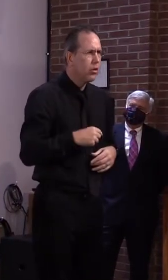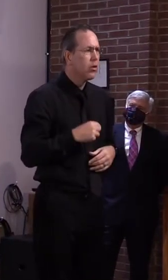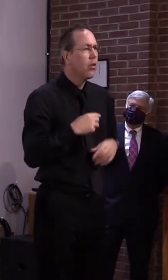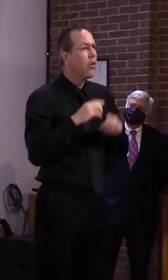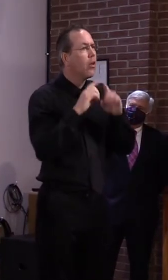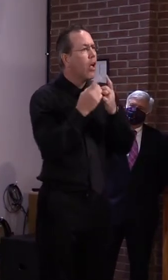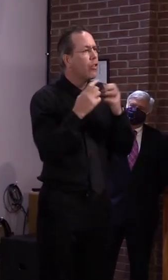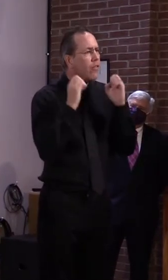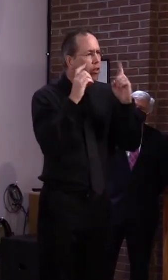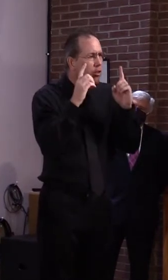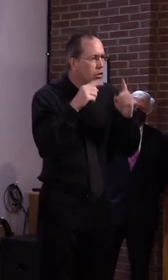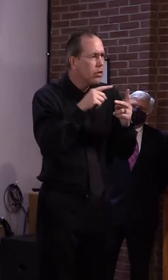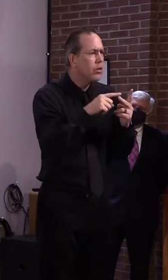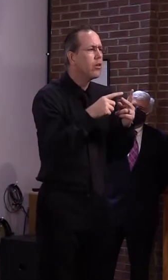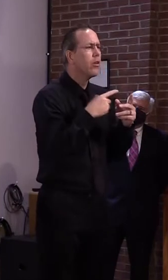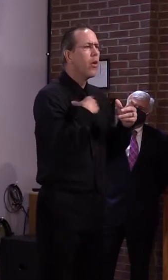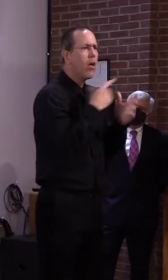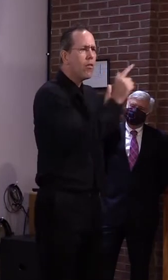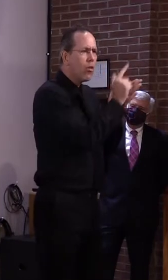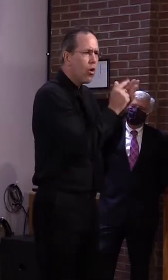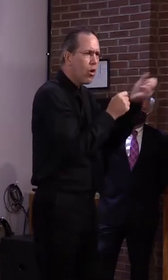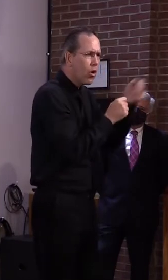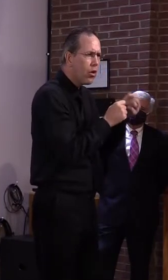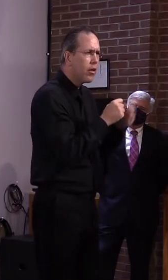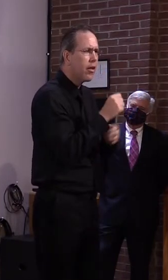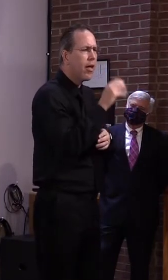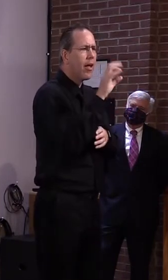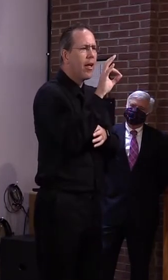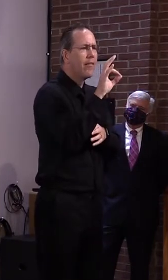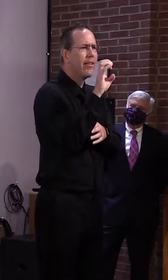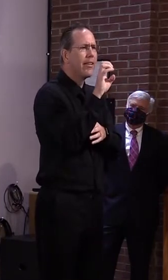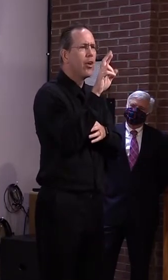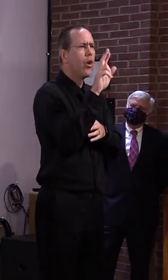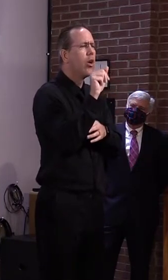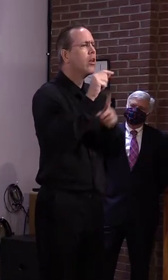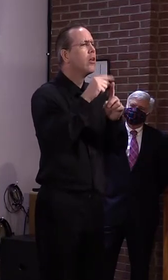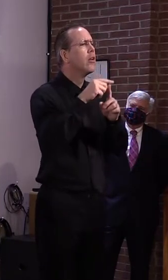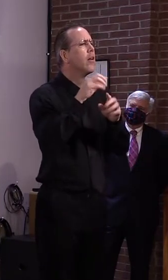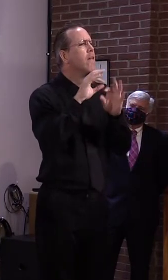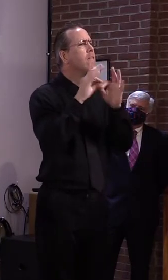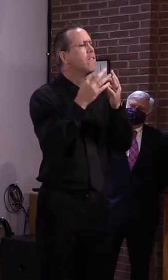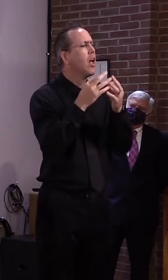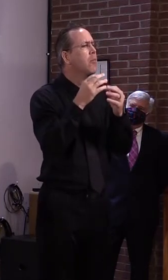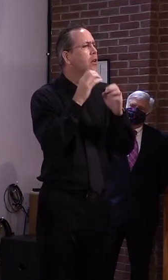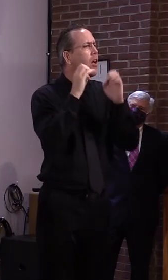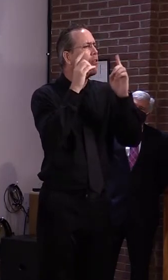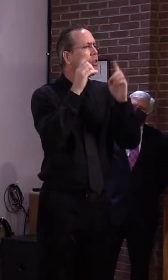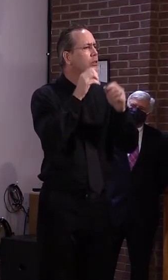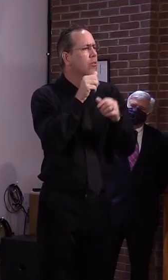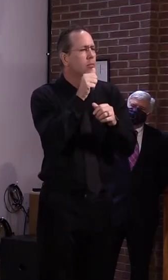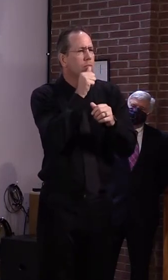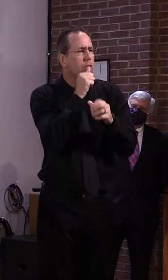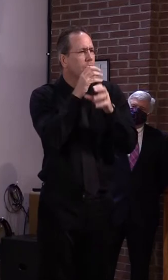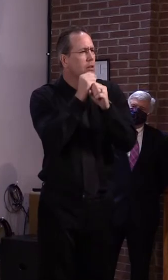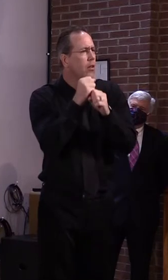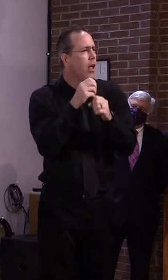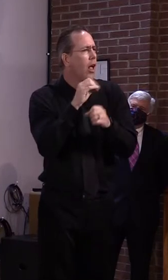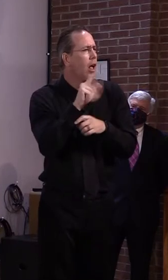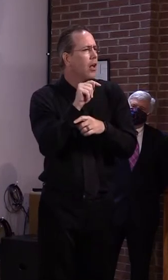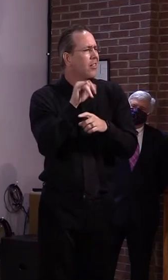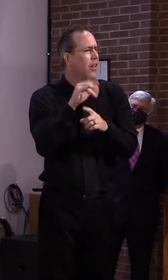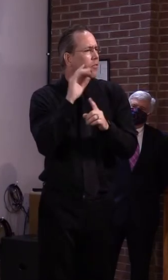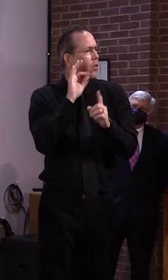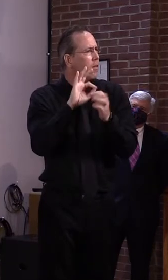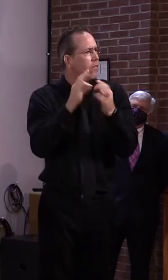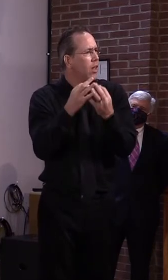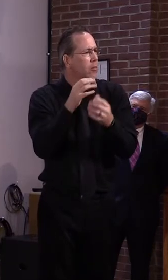Family Education Rights Privacy Act, which in school information, even though it might be HIPAA information in the outside world, inside of